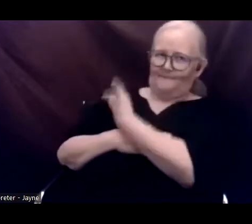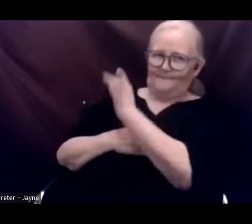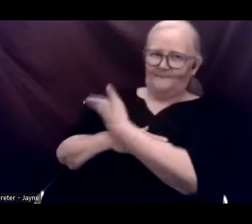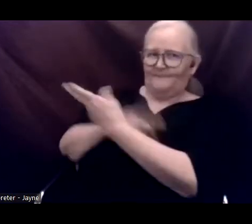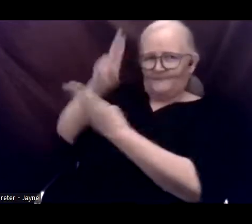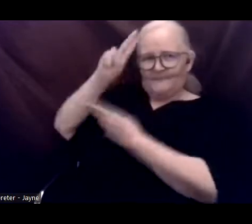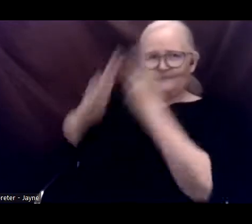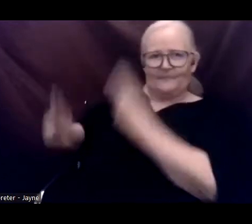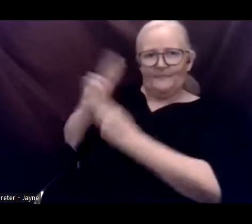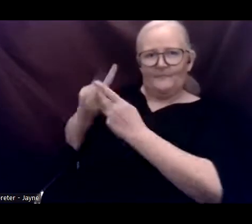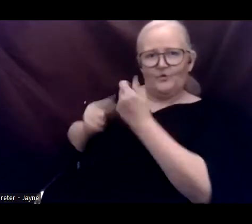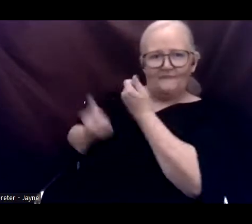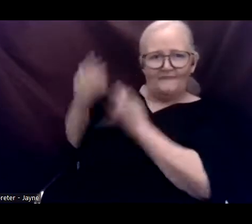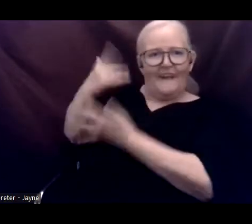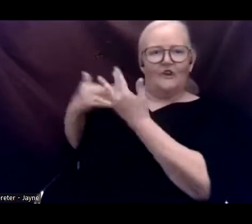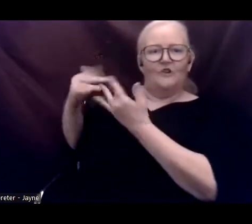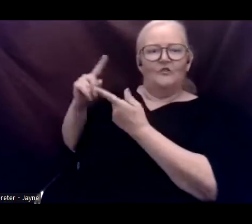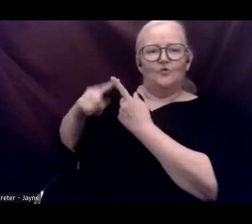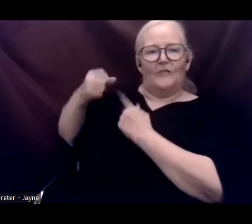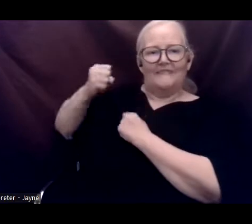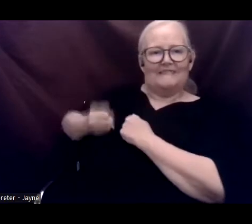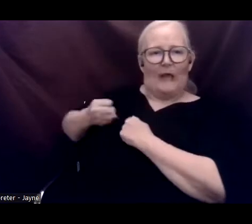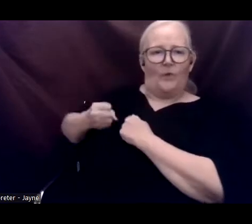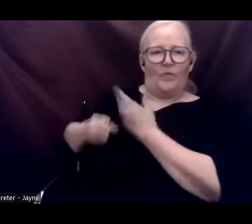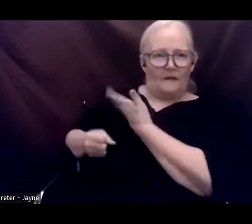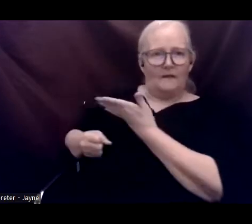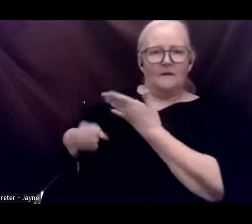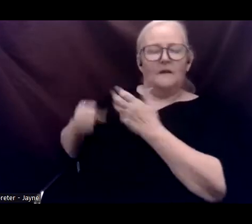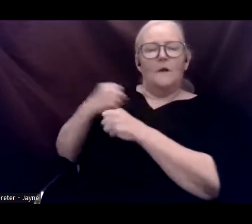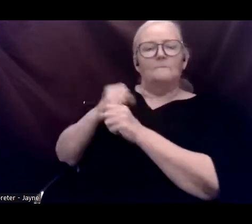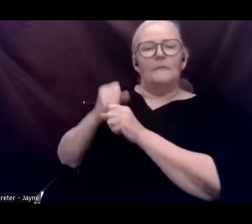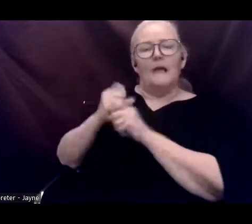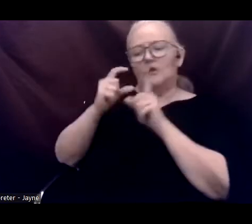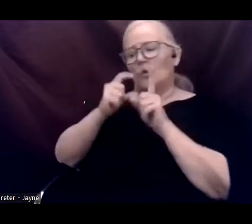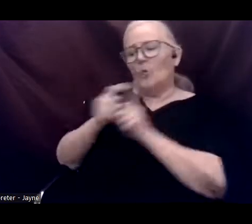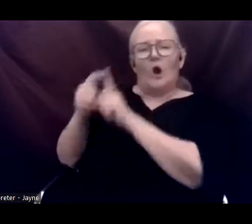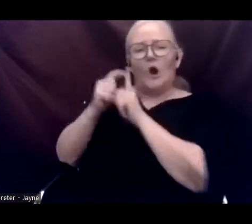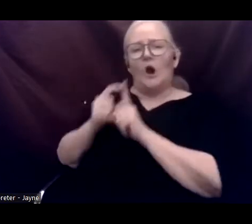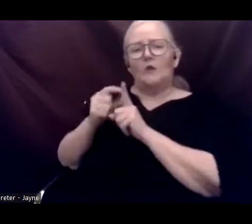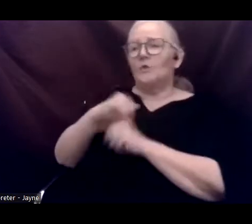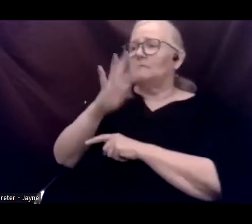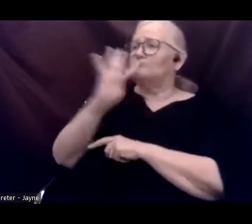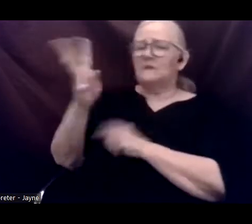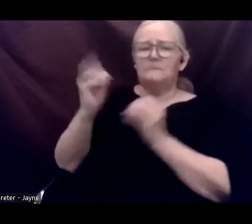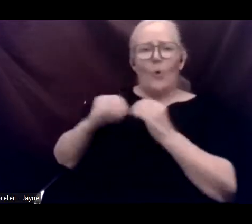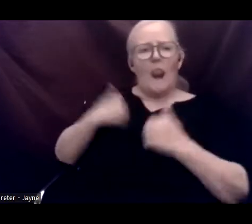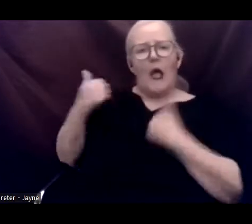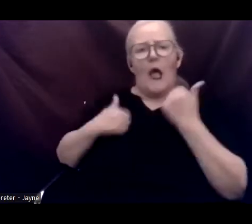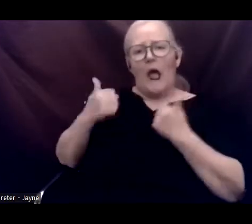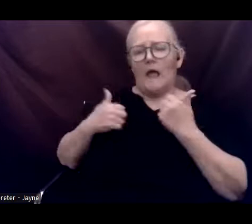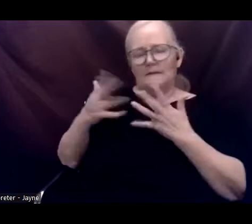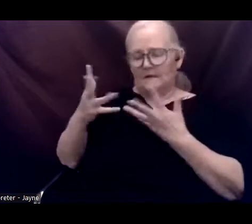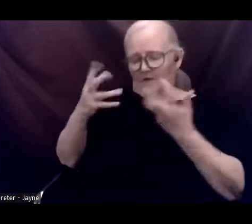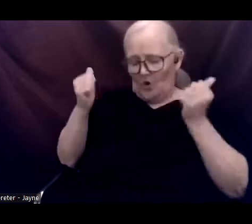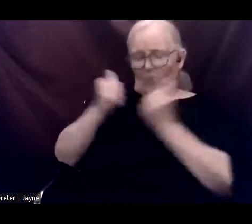Hail to fire, hail to the south. Enliven the words that come out of our mouths. Be with us